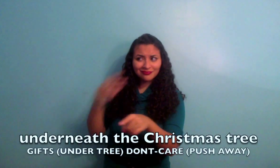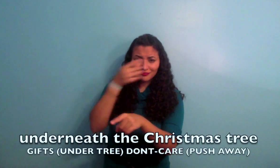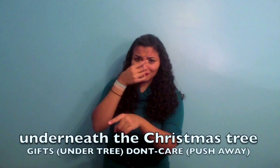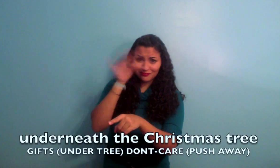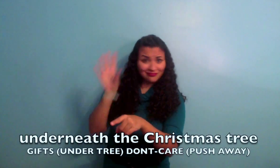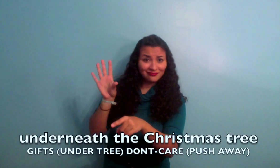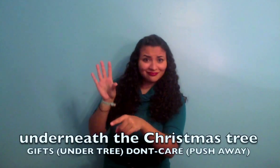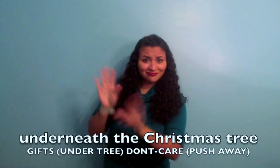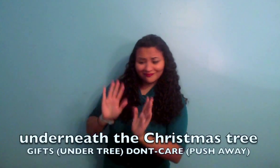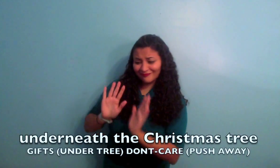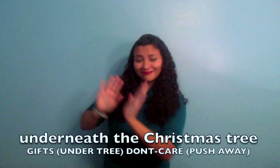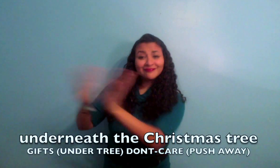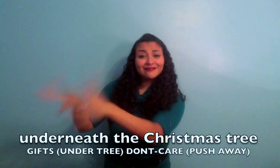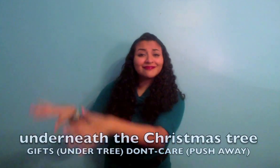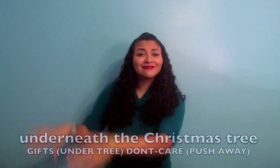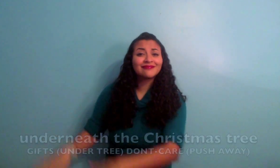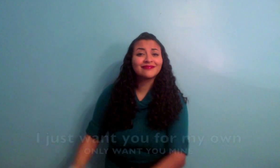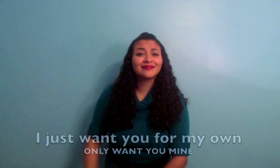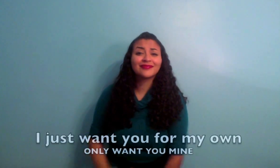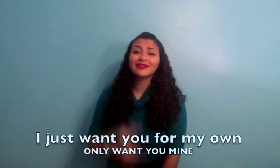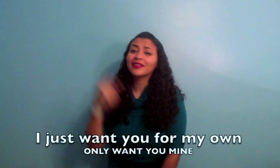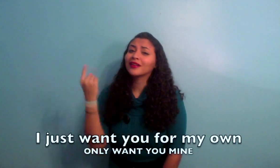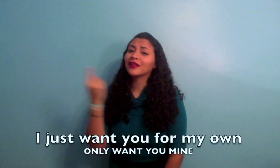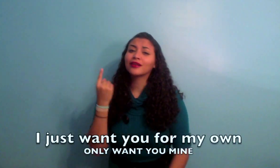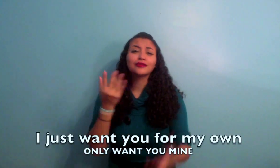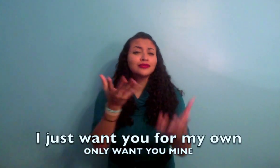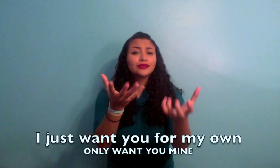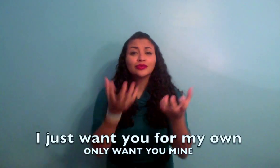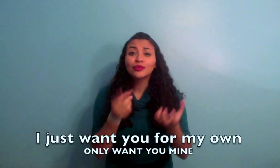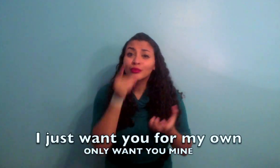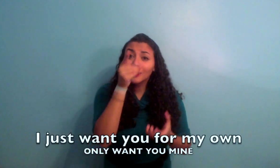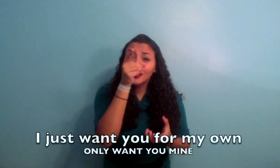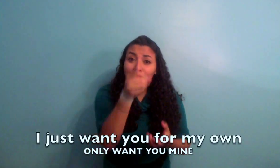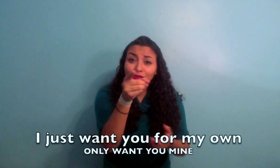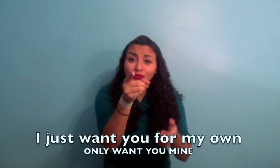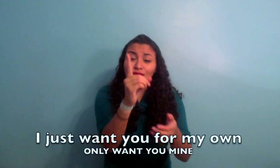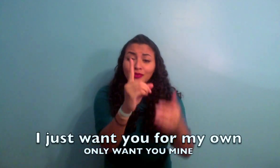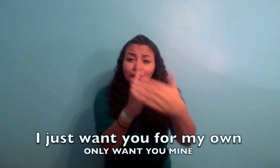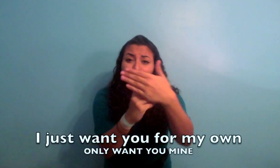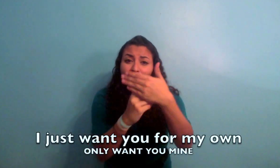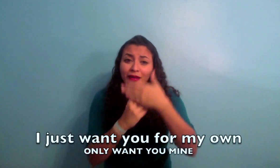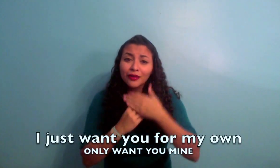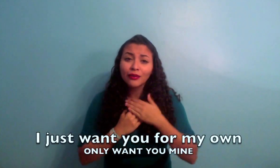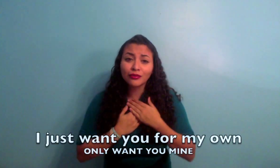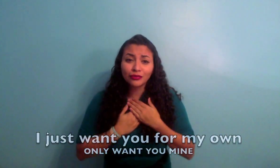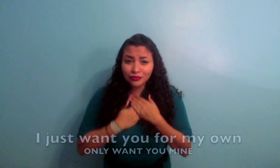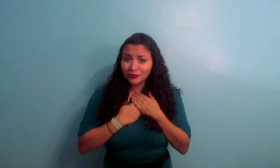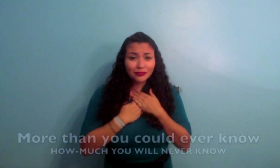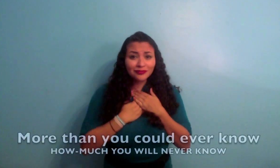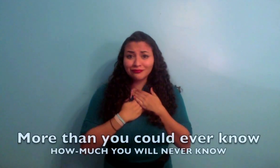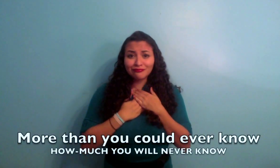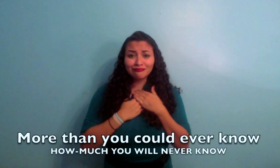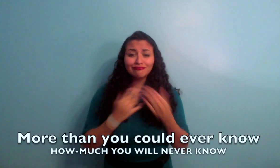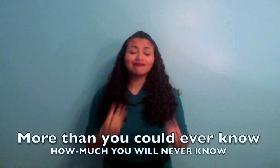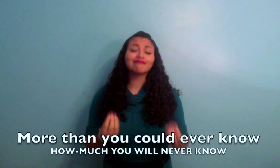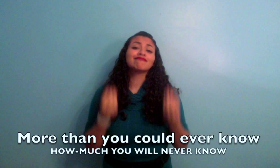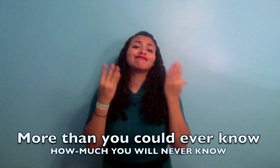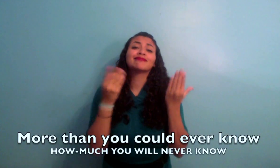the Christmas tree I just want you for my own More than you